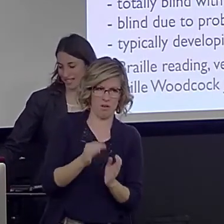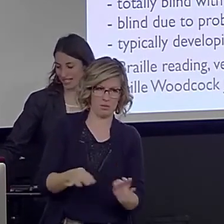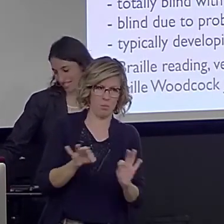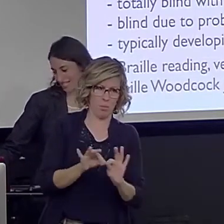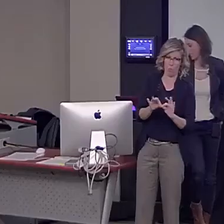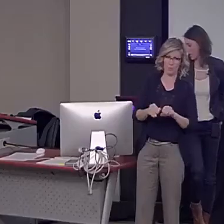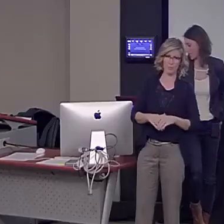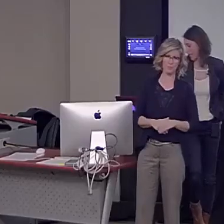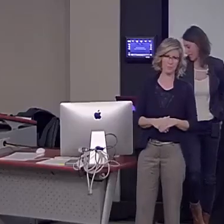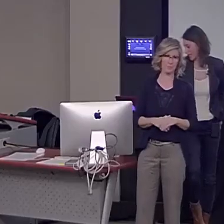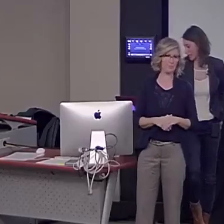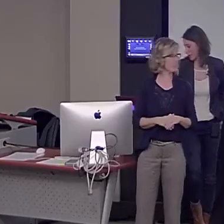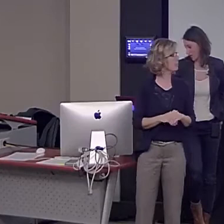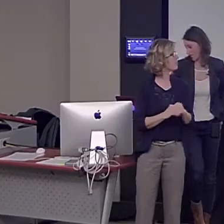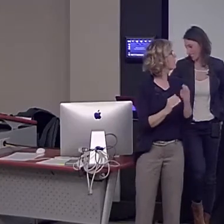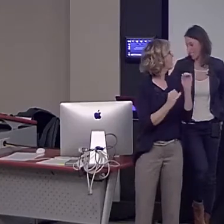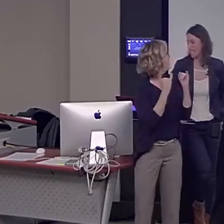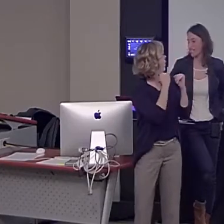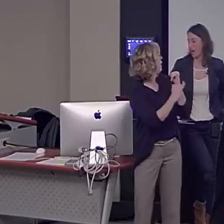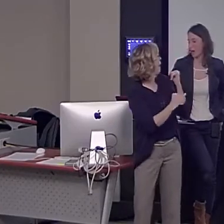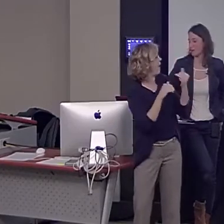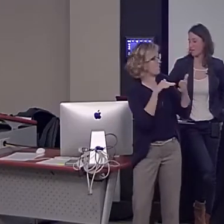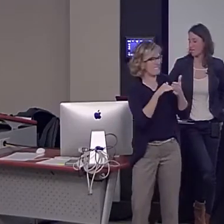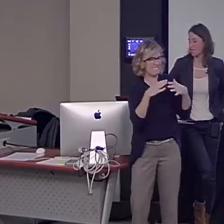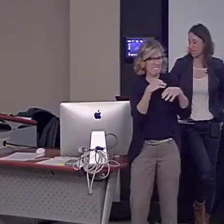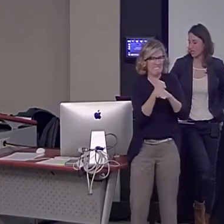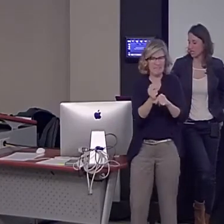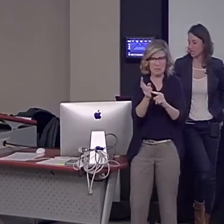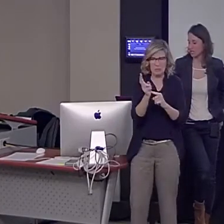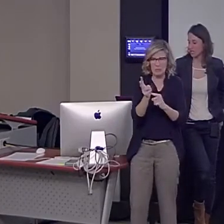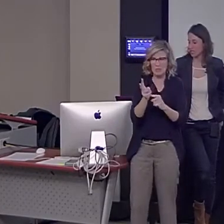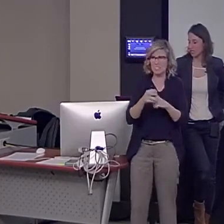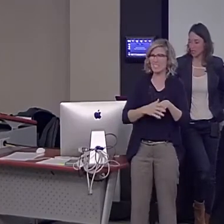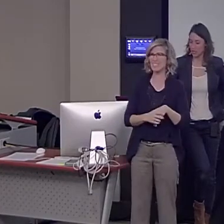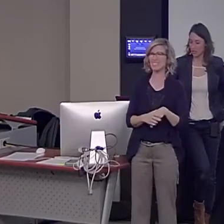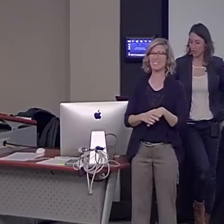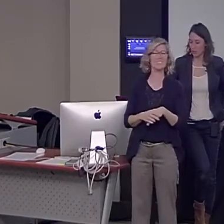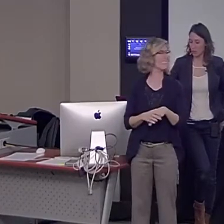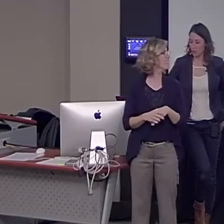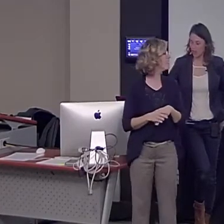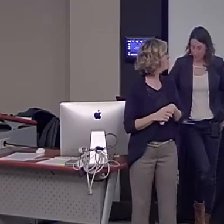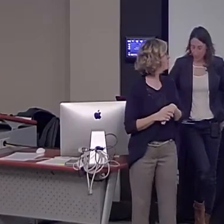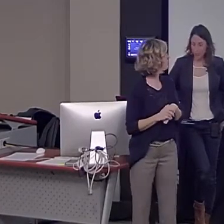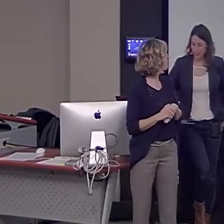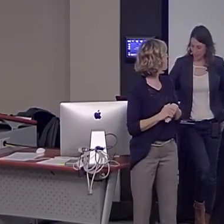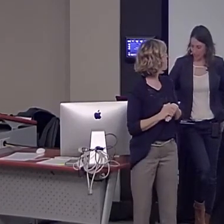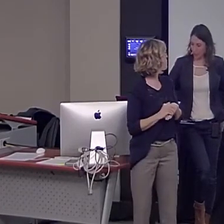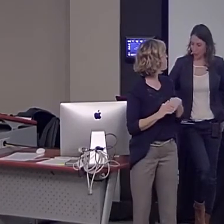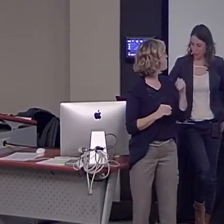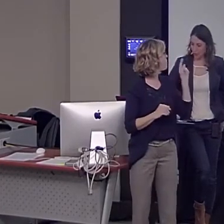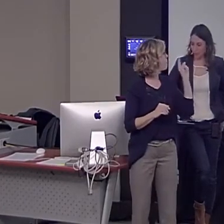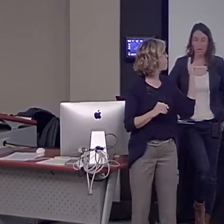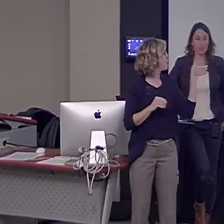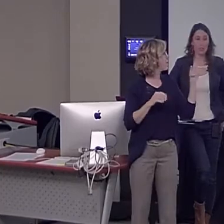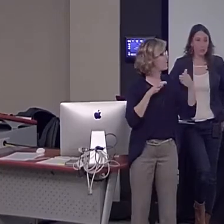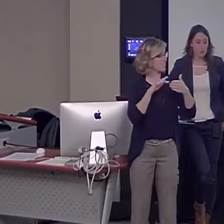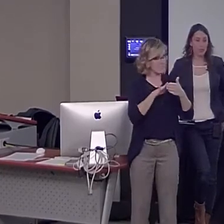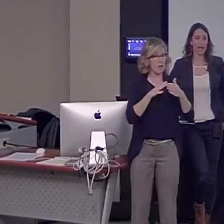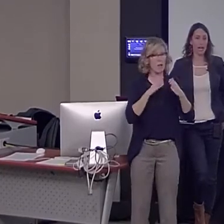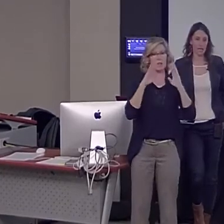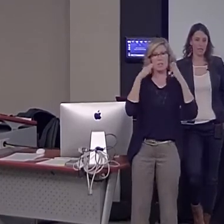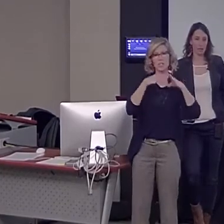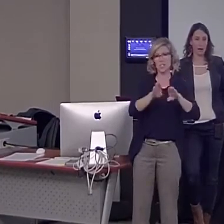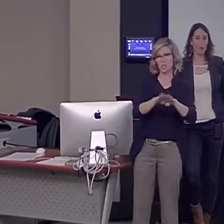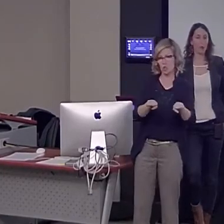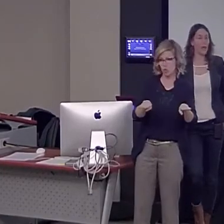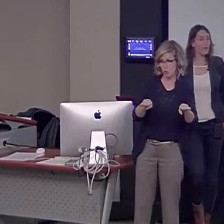this last study in the next 2 minutes is a study we did with blind children